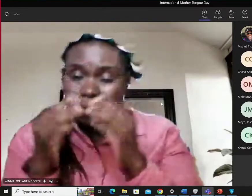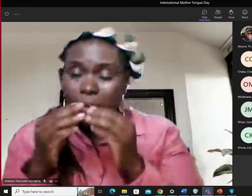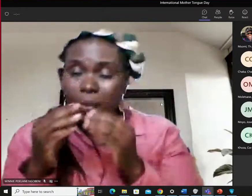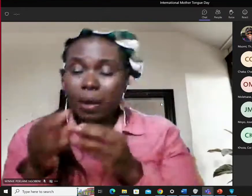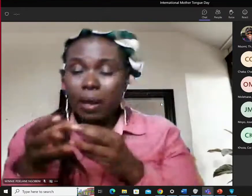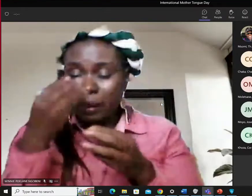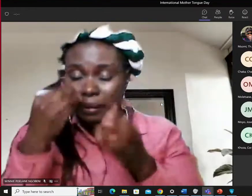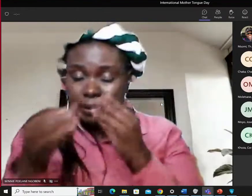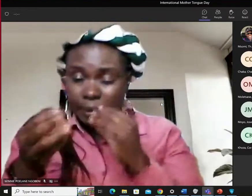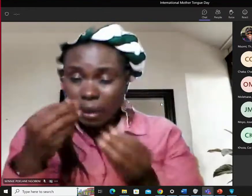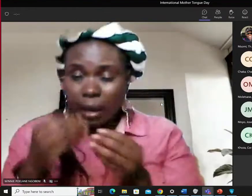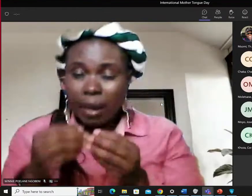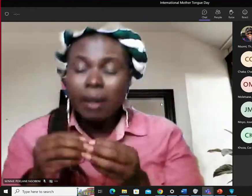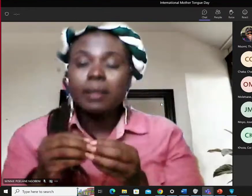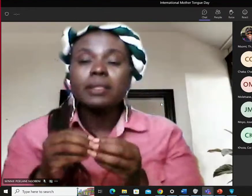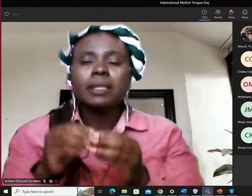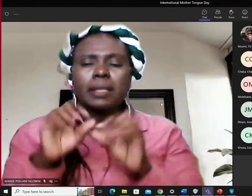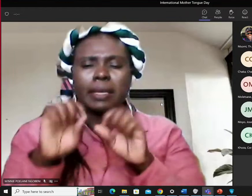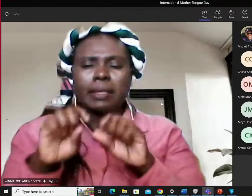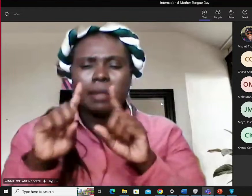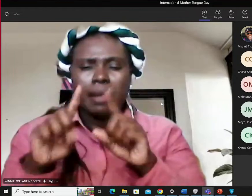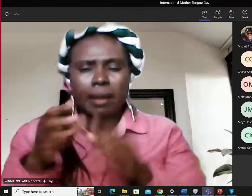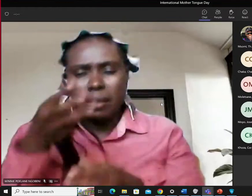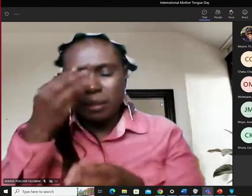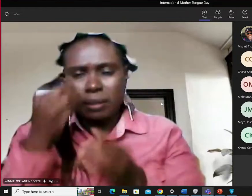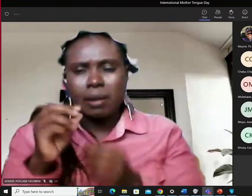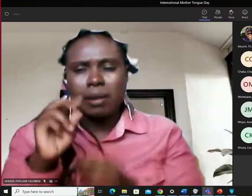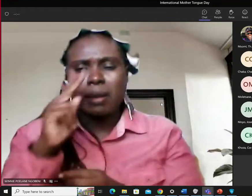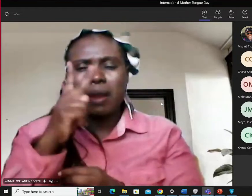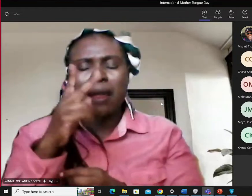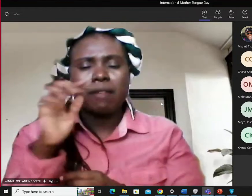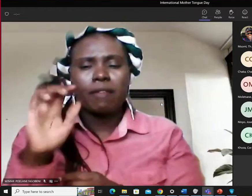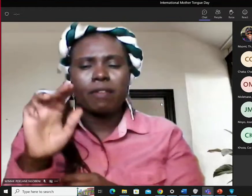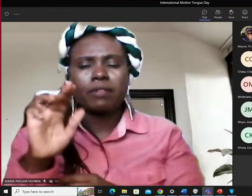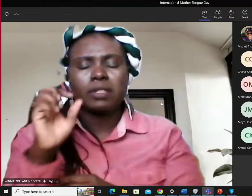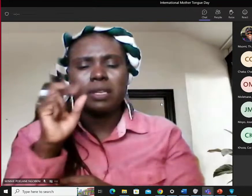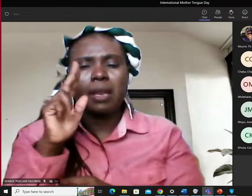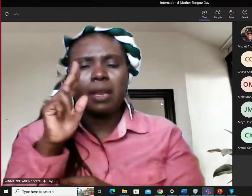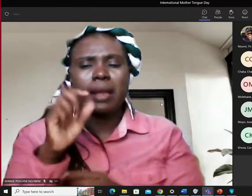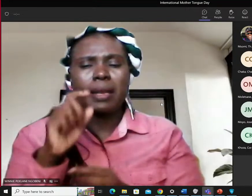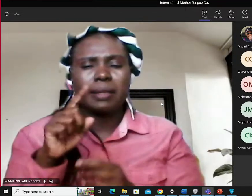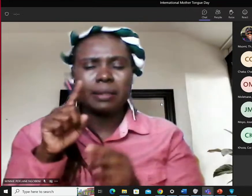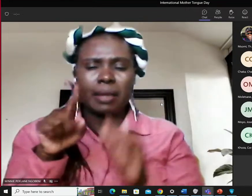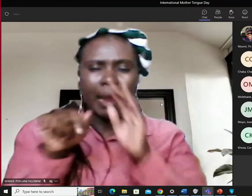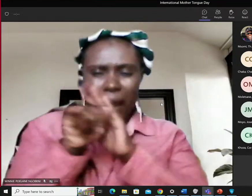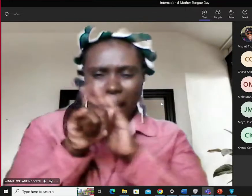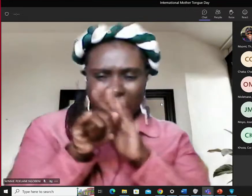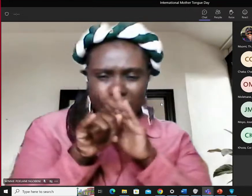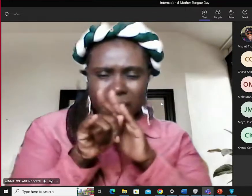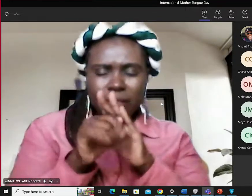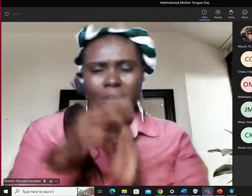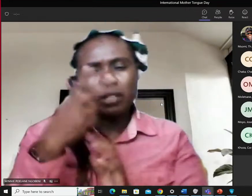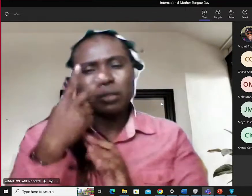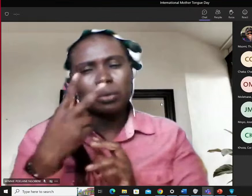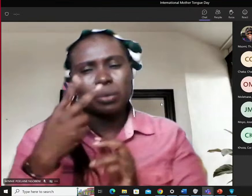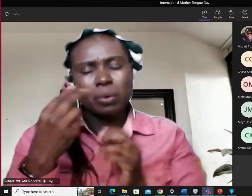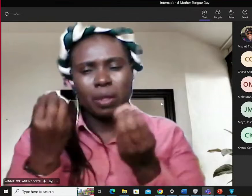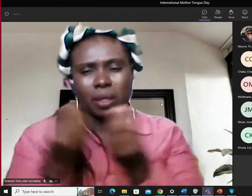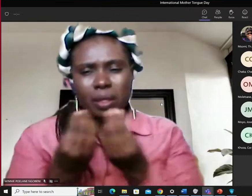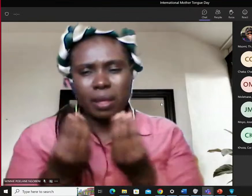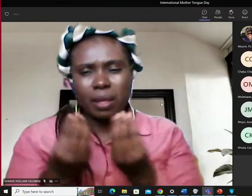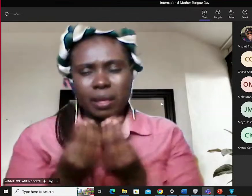Ferguson in 1959 identified two distinct aspects